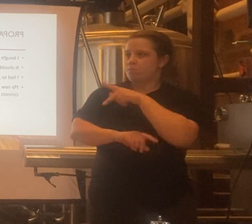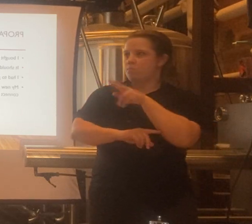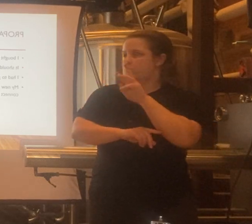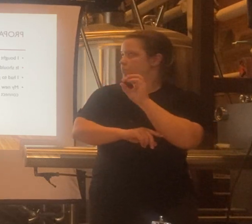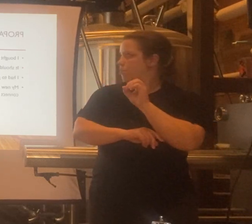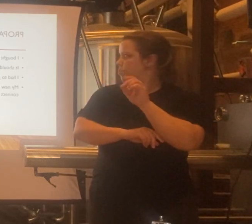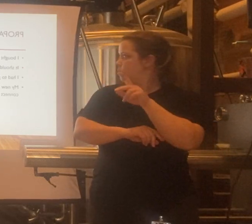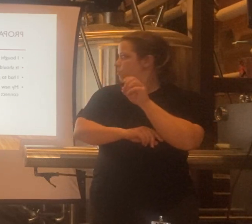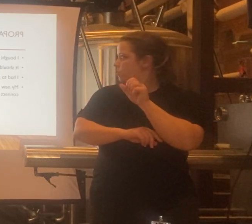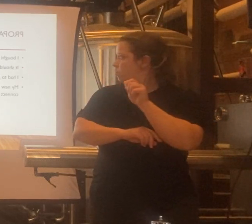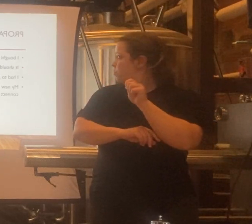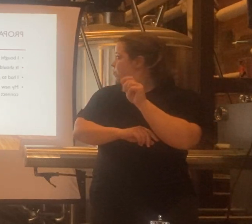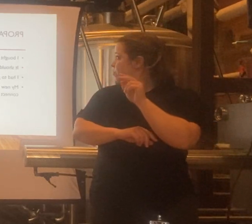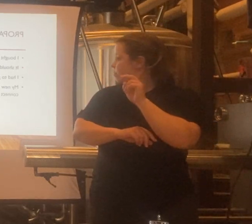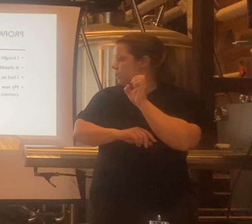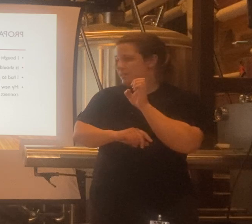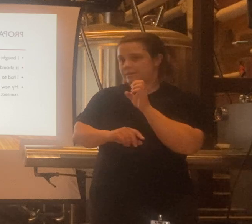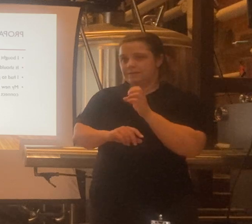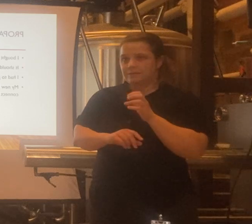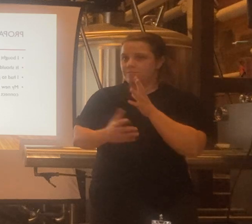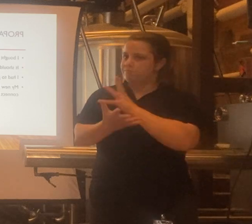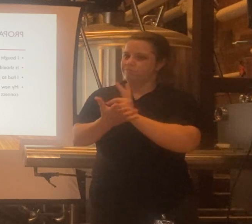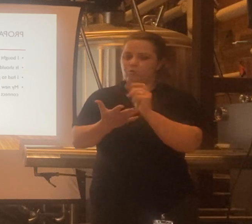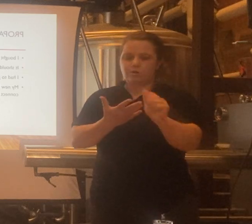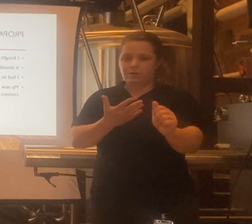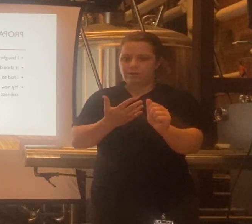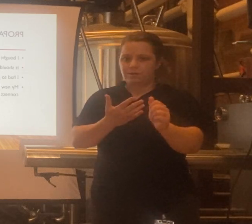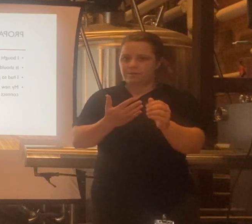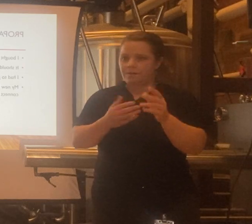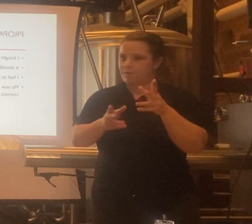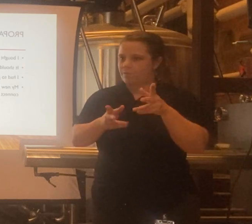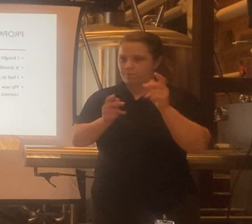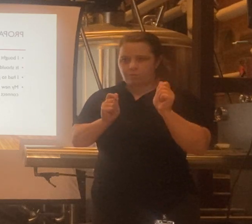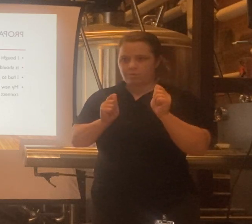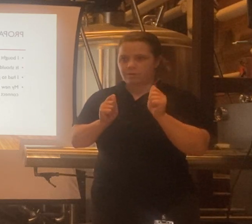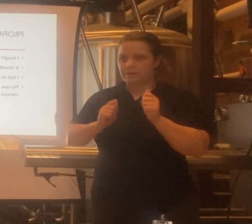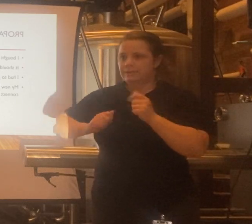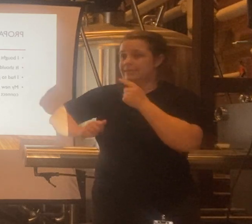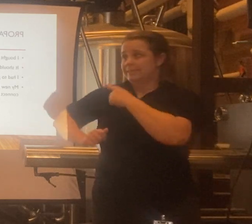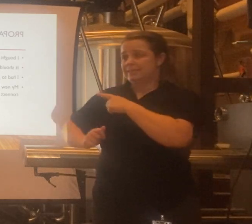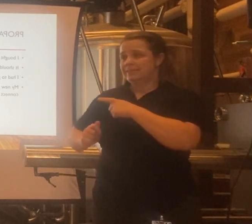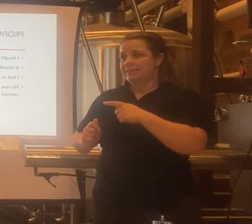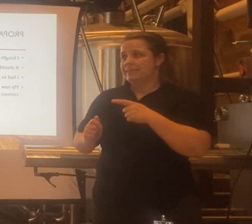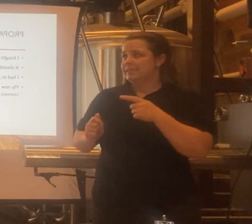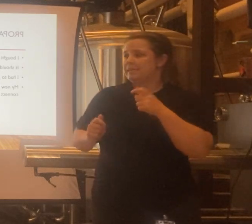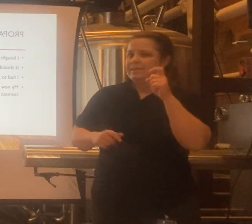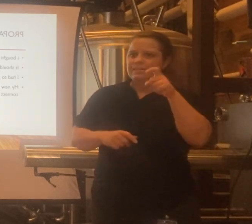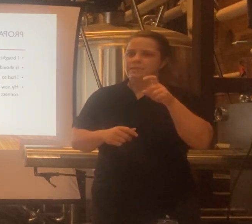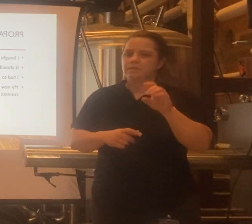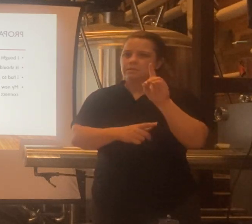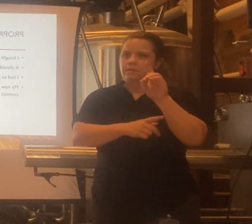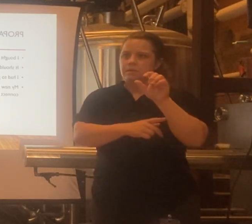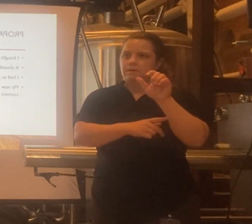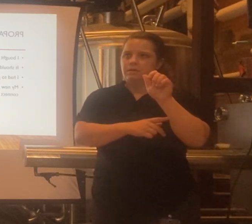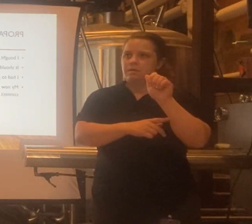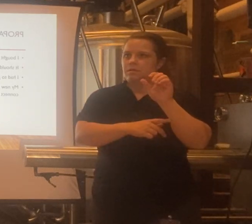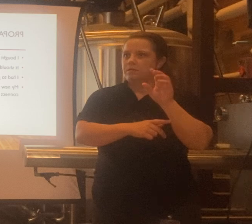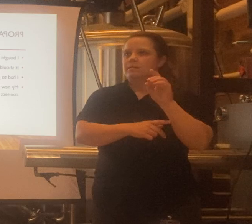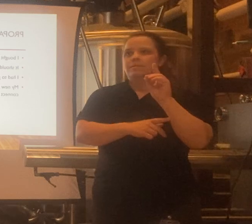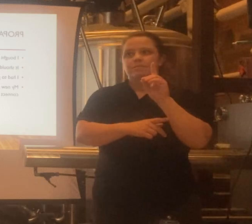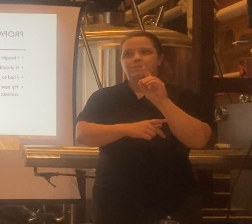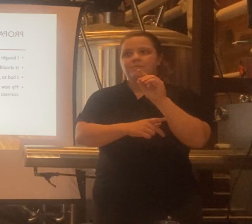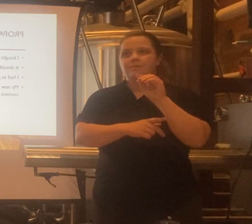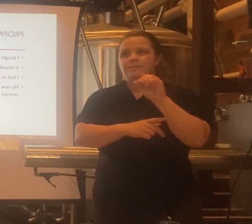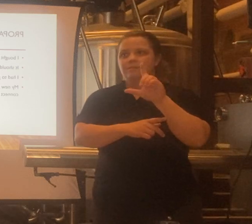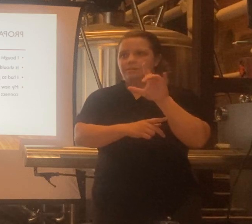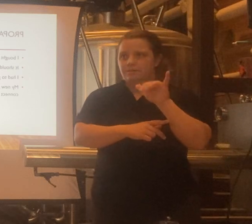Also, this thing gets heavy when it's full. So I had to buy a dolly and strap it to a dolly in order to be able to move around. Because the first time I went to use it to run a welder for my neighbor, I'm like, yeah,